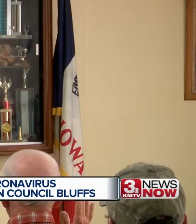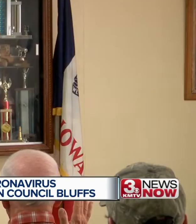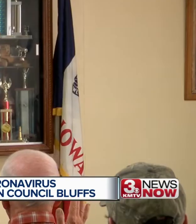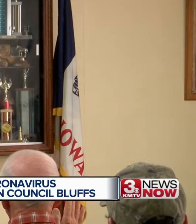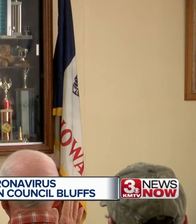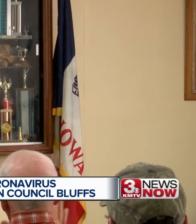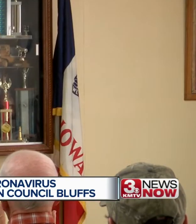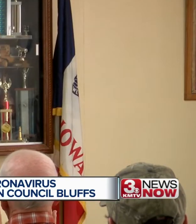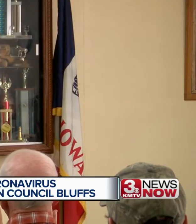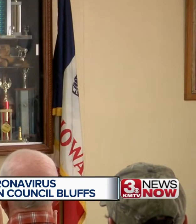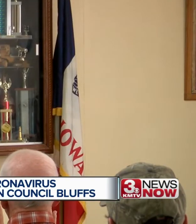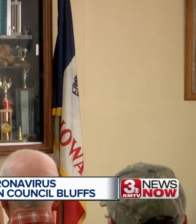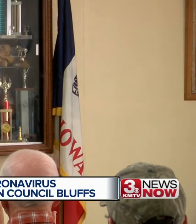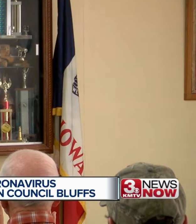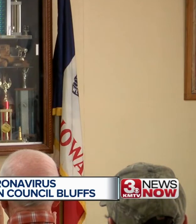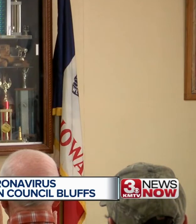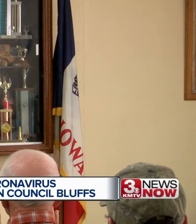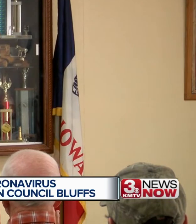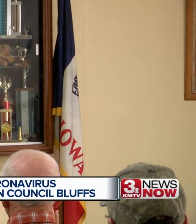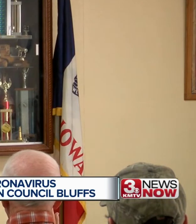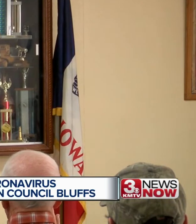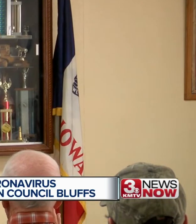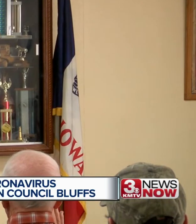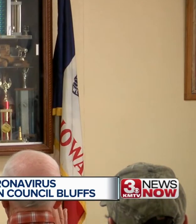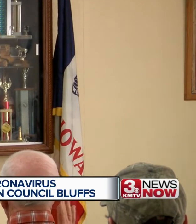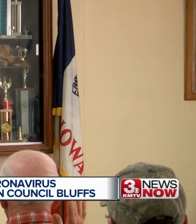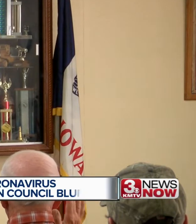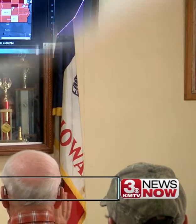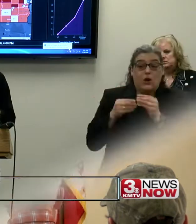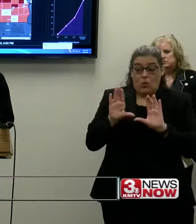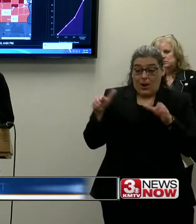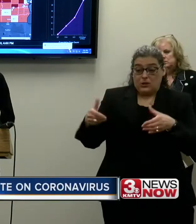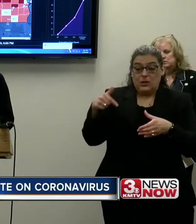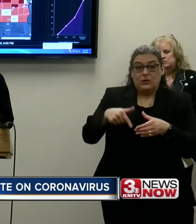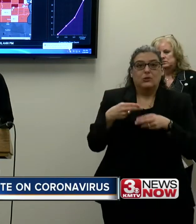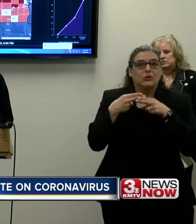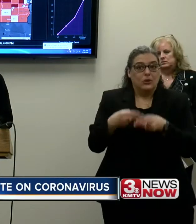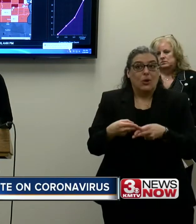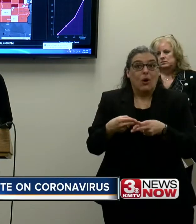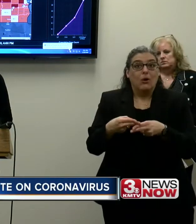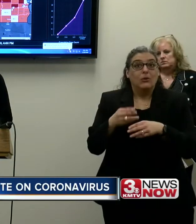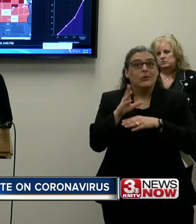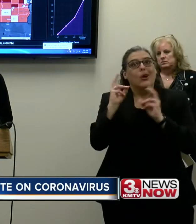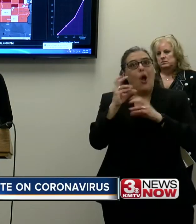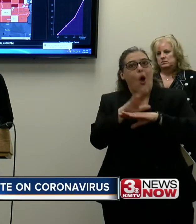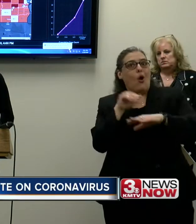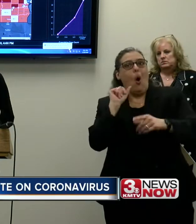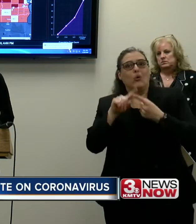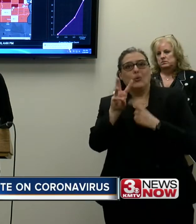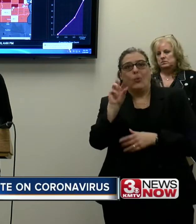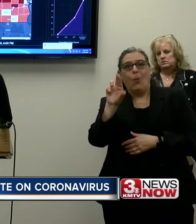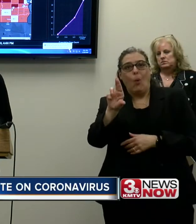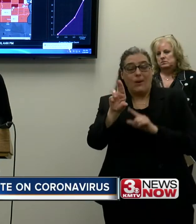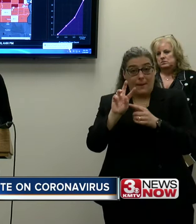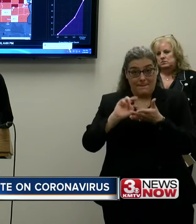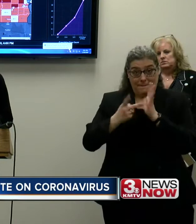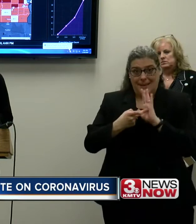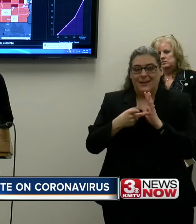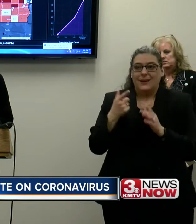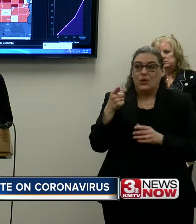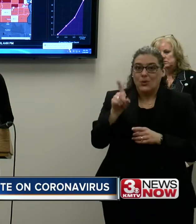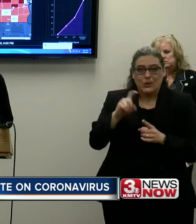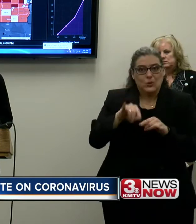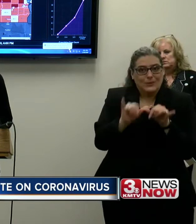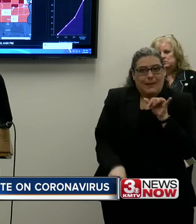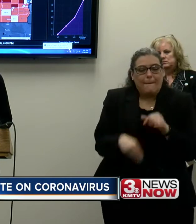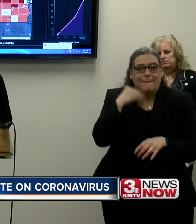Bluffs. The session is expected to start around 10:30. Omaha and Douglas County leaders plan to give an update on the